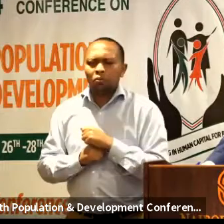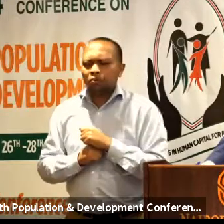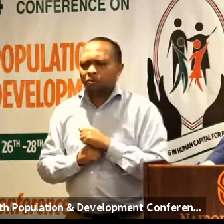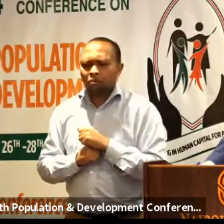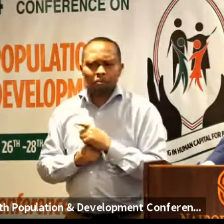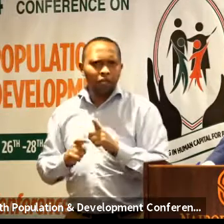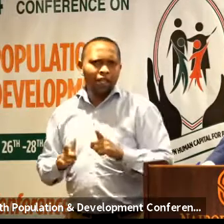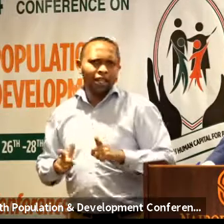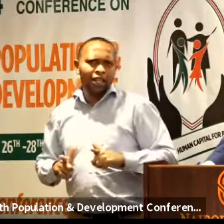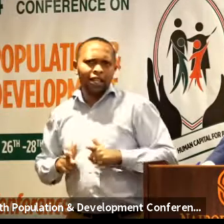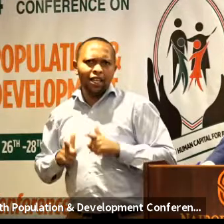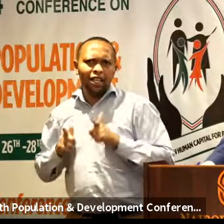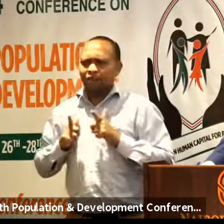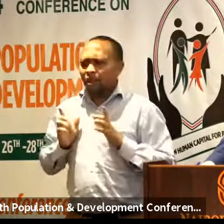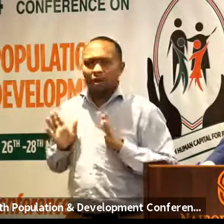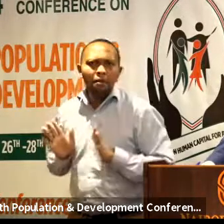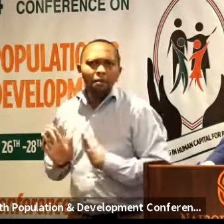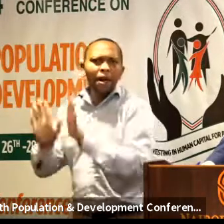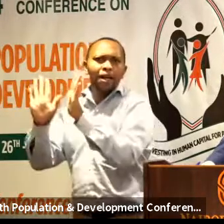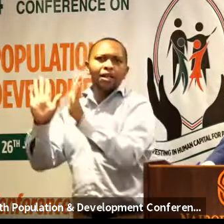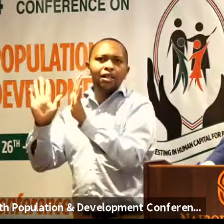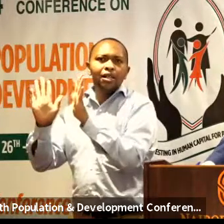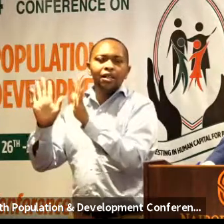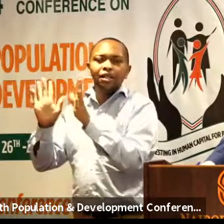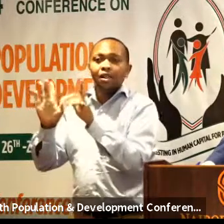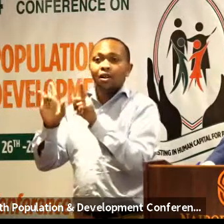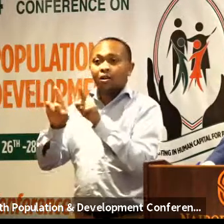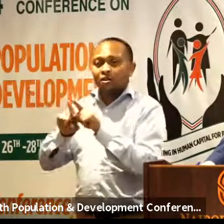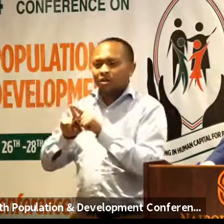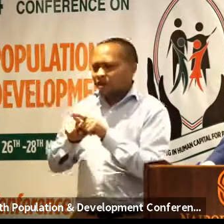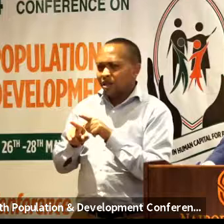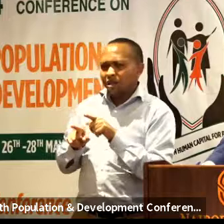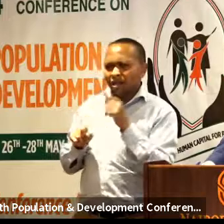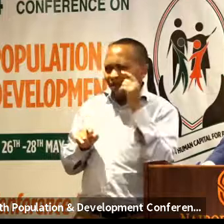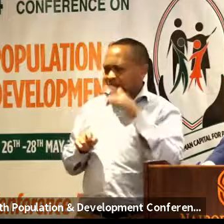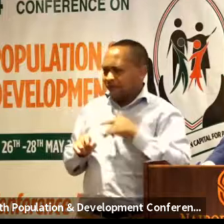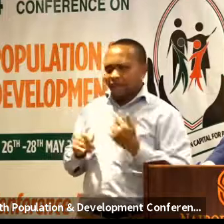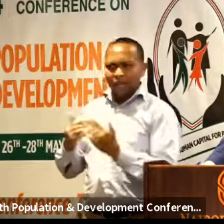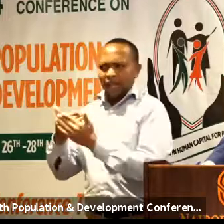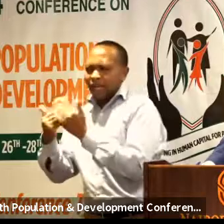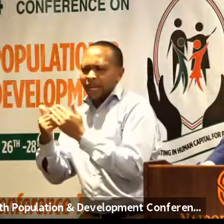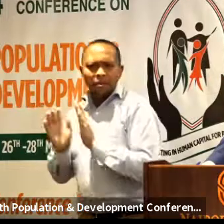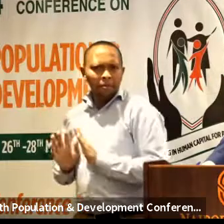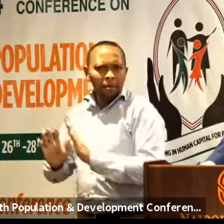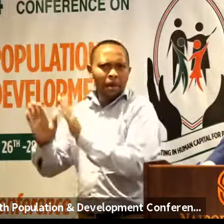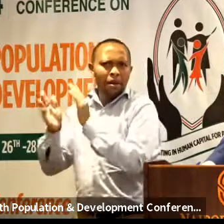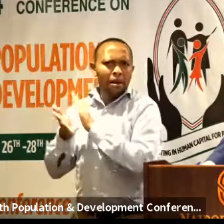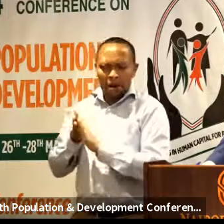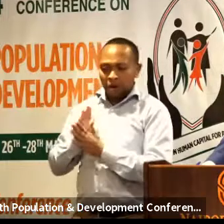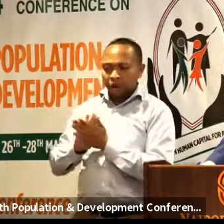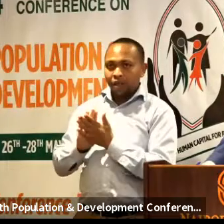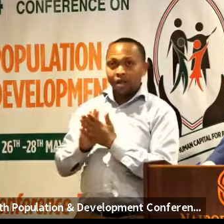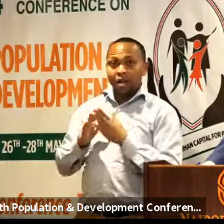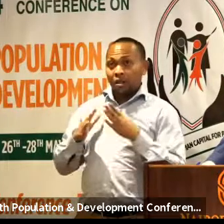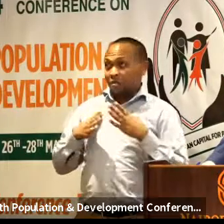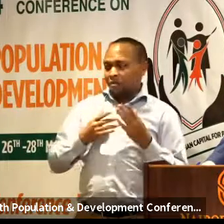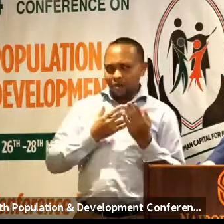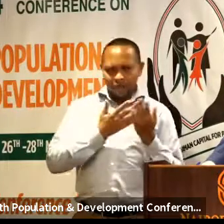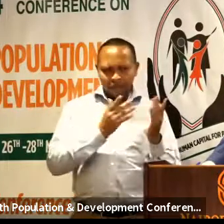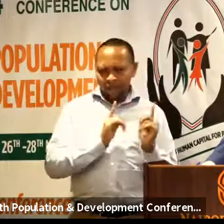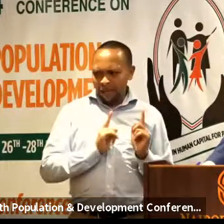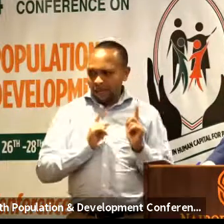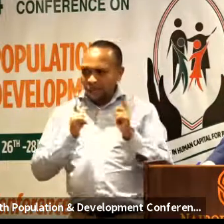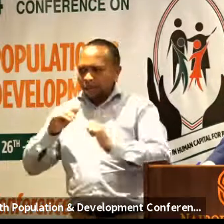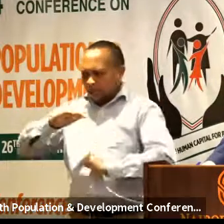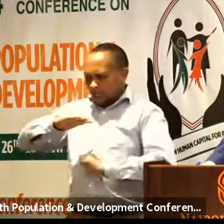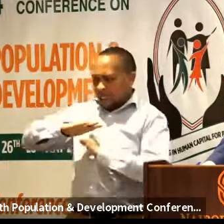out, and they feel like there's no one who cares. So I think that someone should come and step out